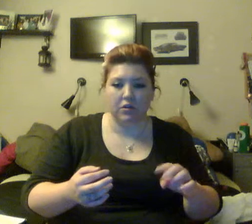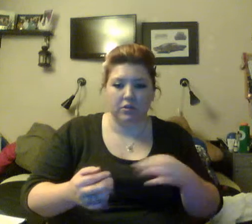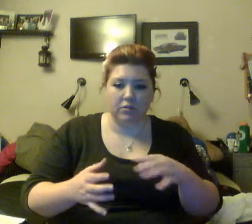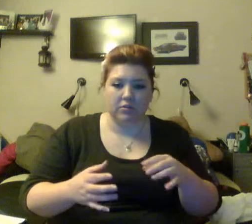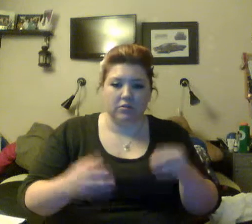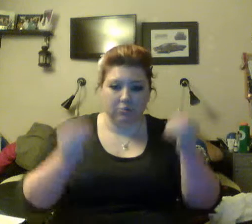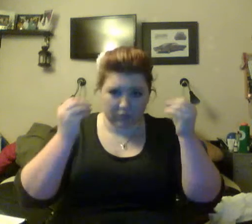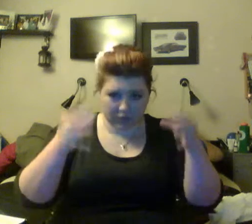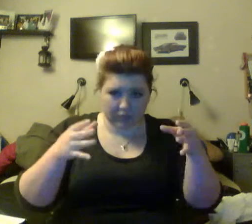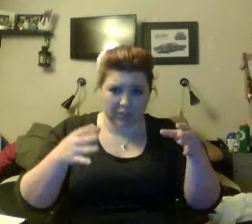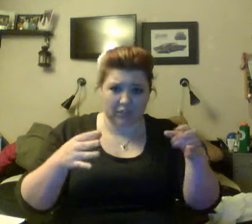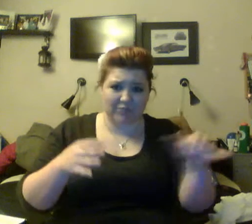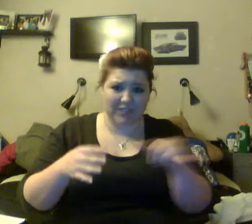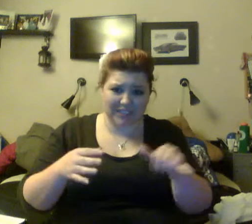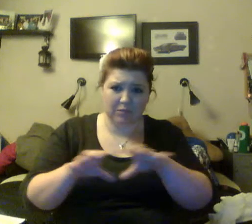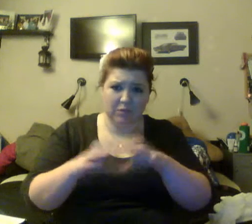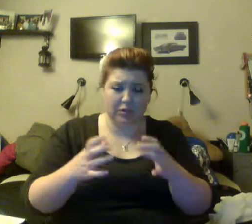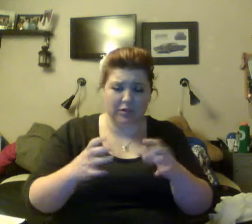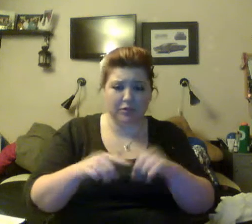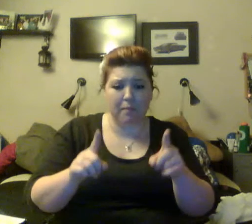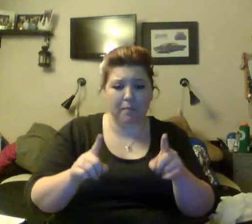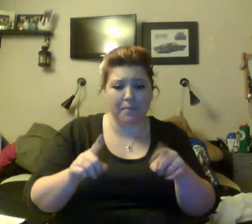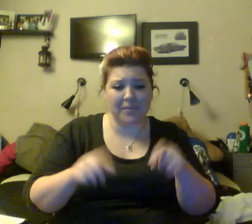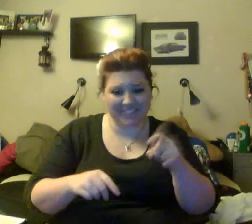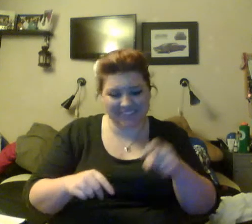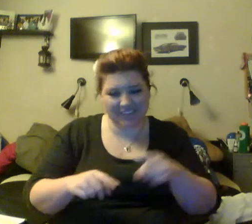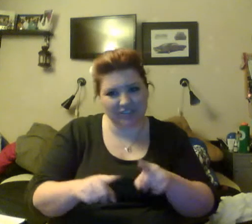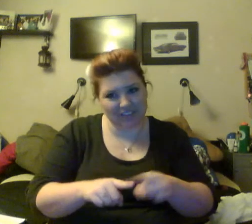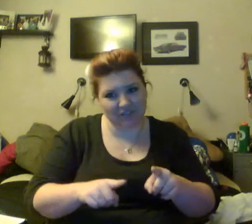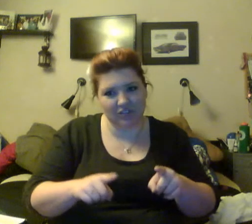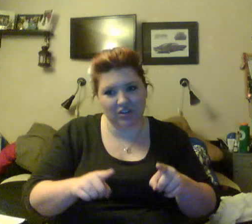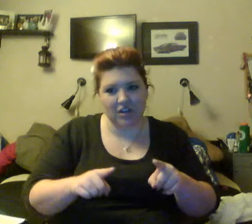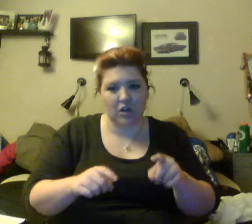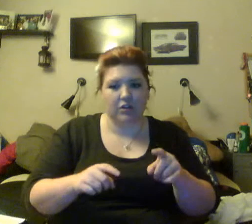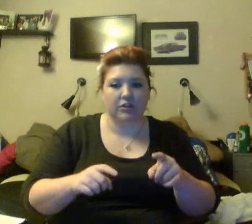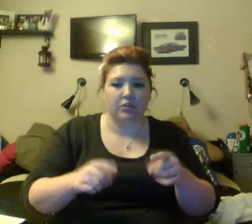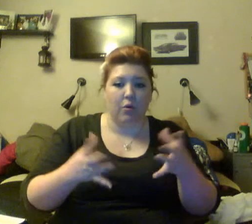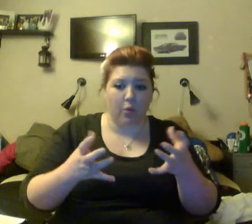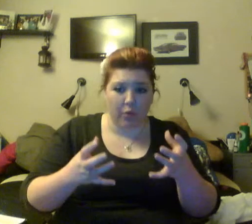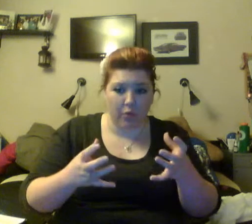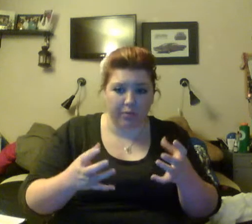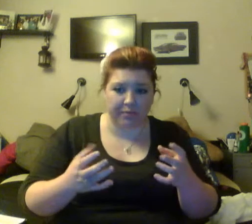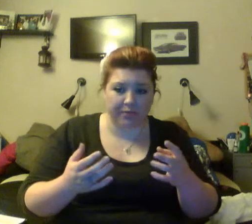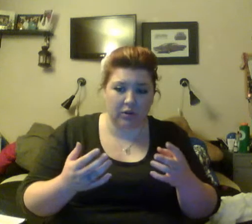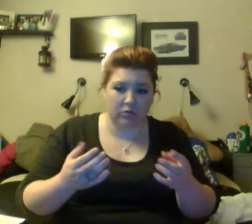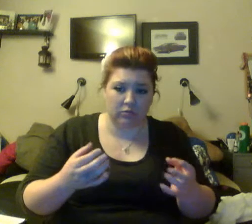reading class, but the needs are very different. So again, the goal is to integrate reading, writing, and research projects in a meaningful way for